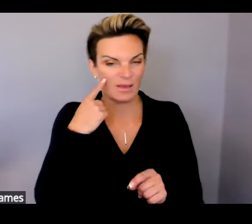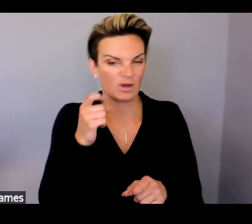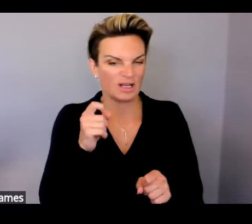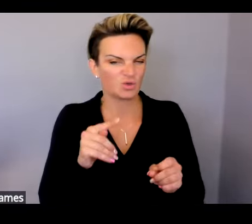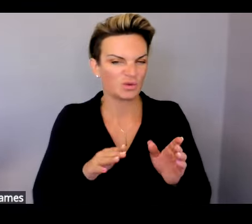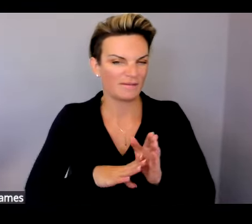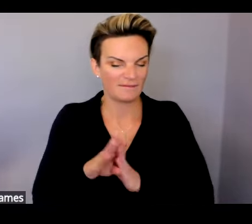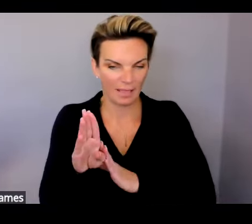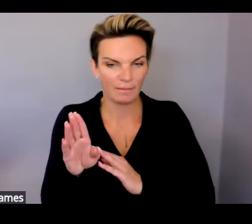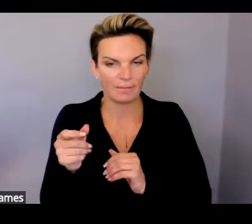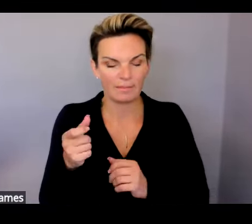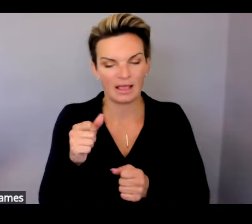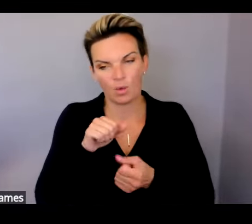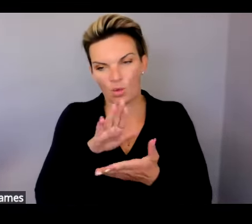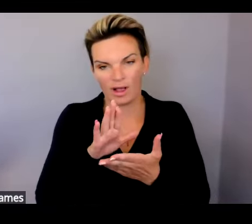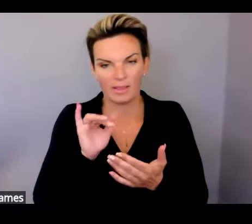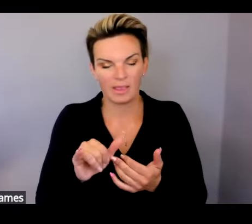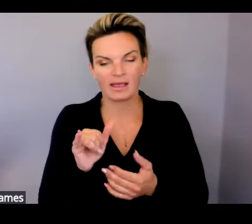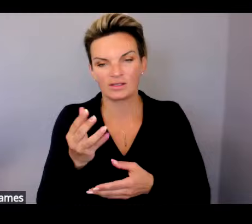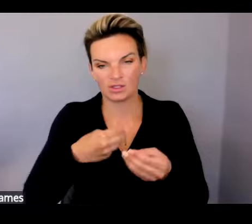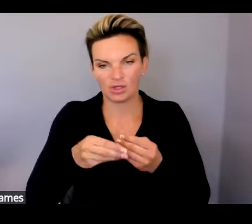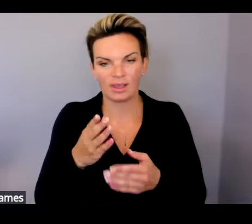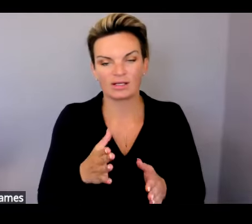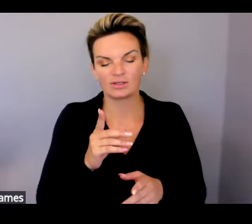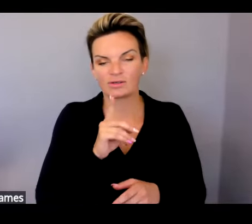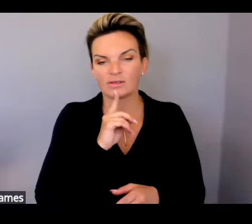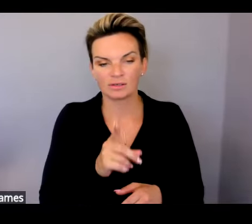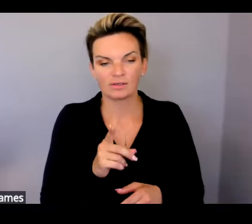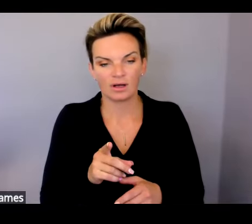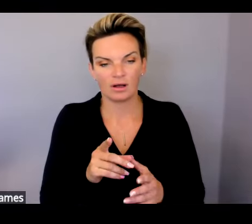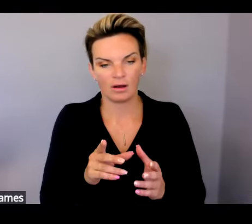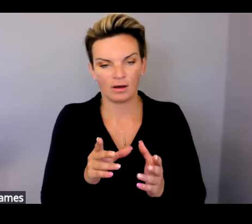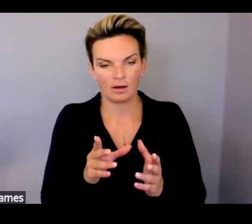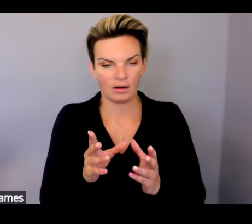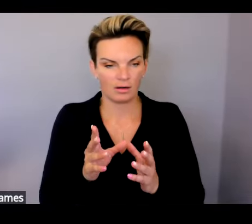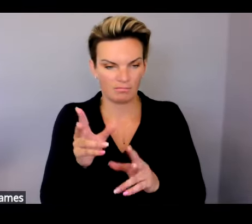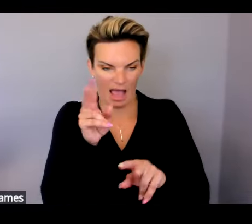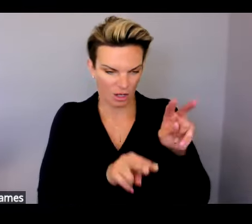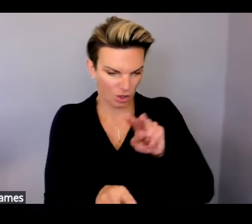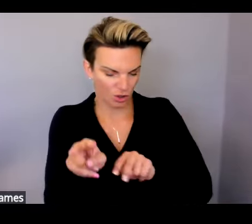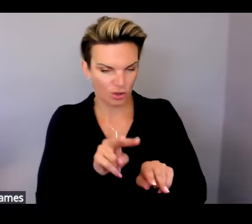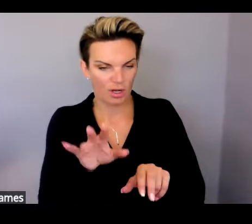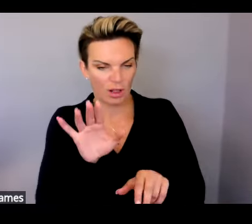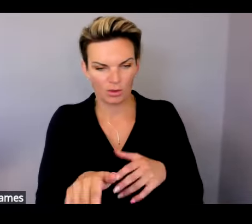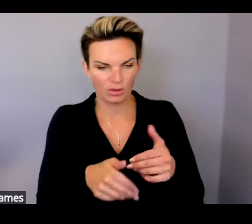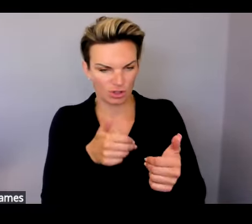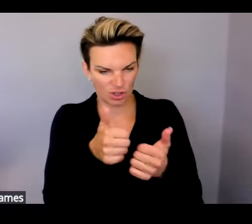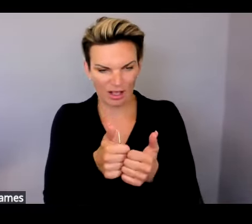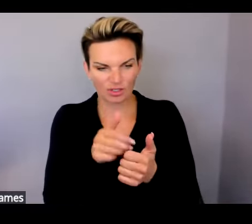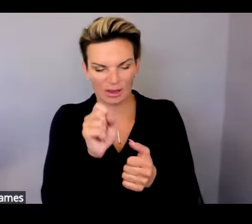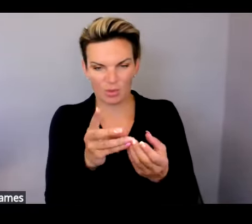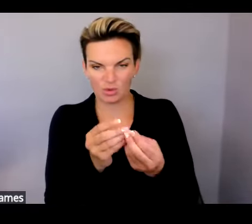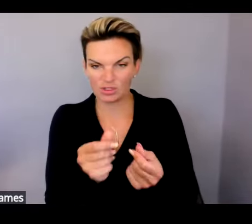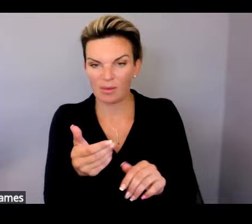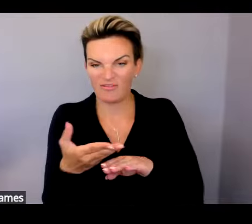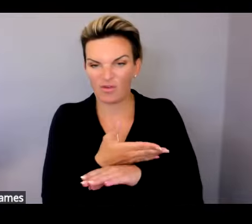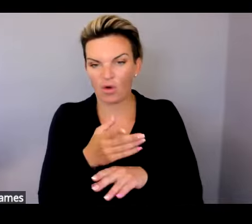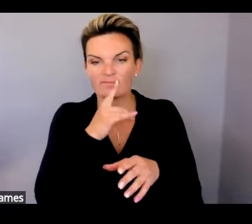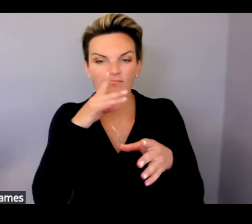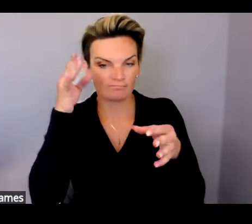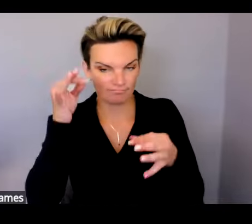way so that circulators are monitored and there can be challenges and those challenges can be resolved before you make a decision whether to